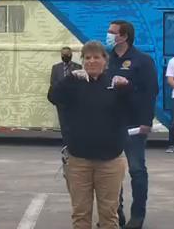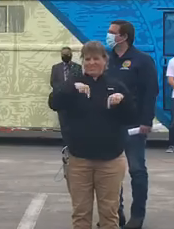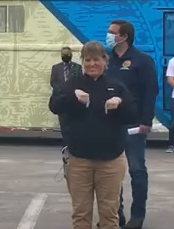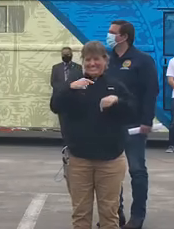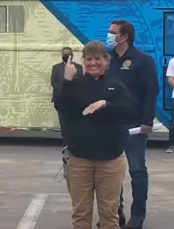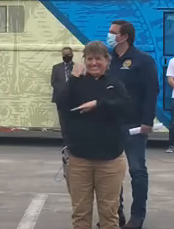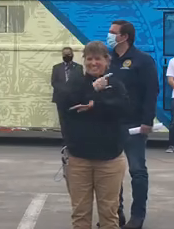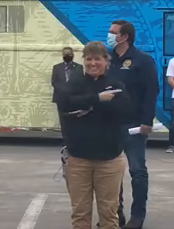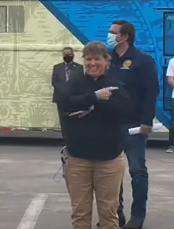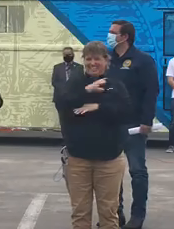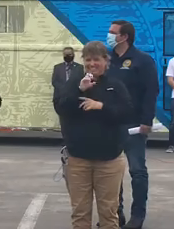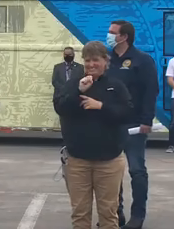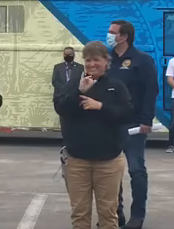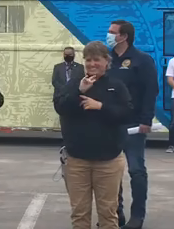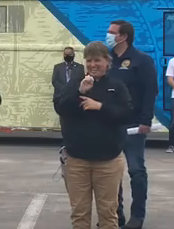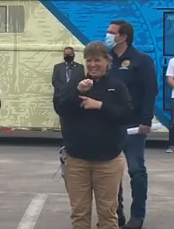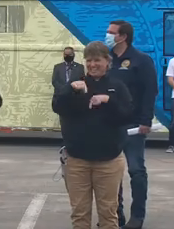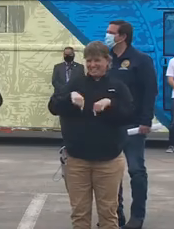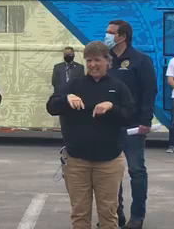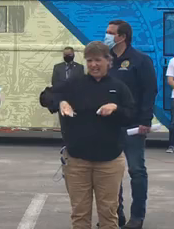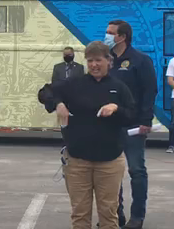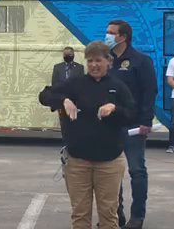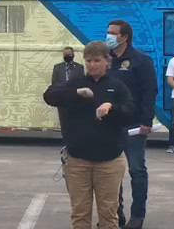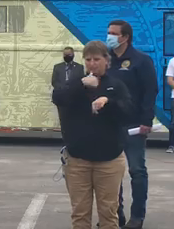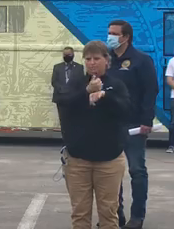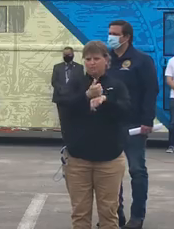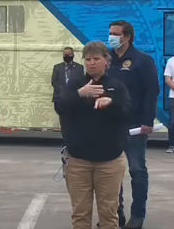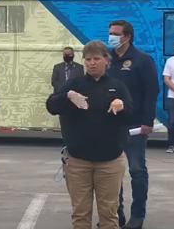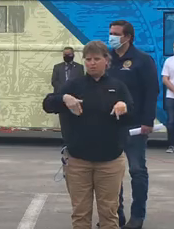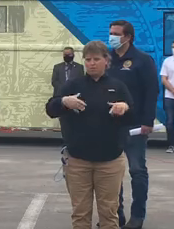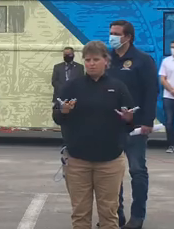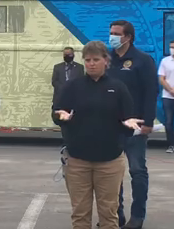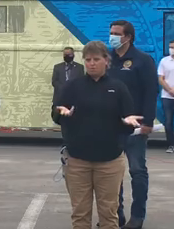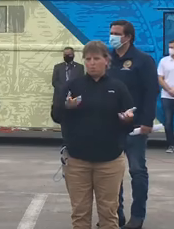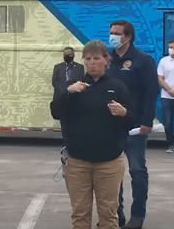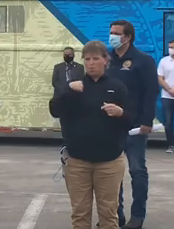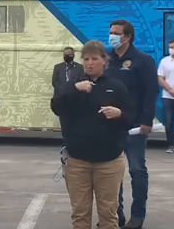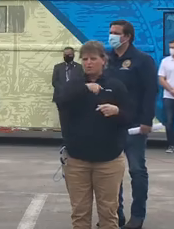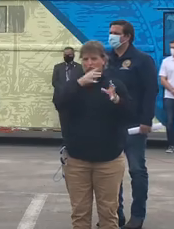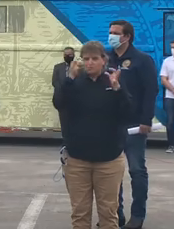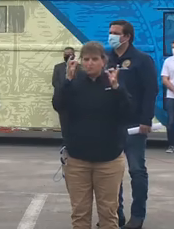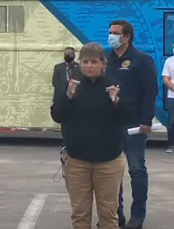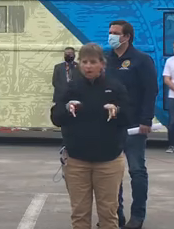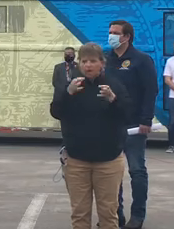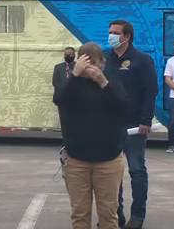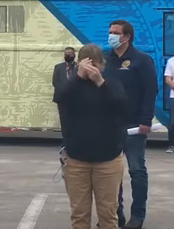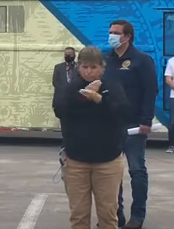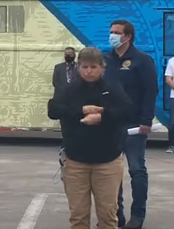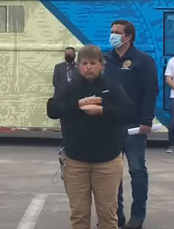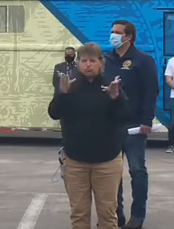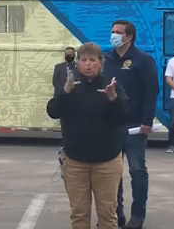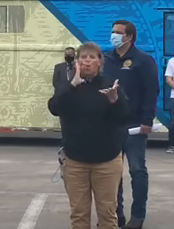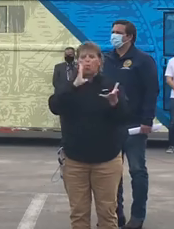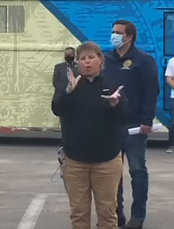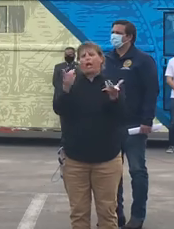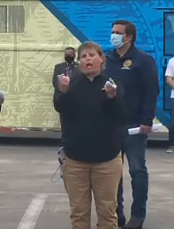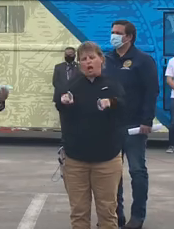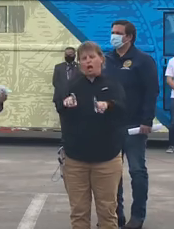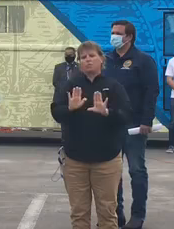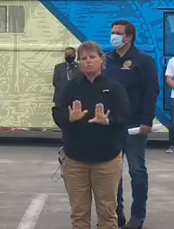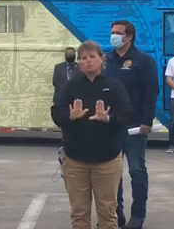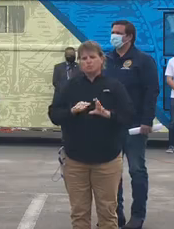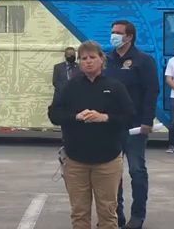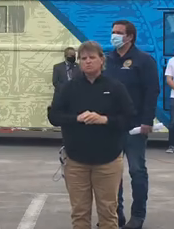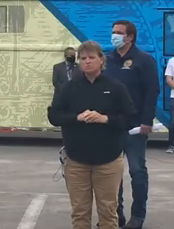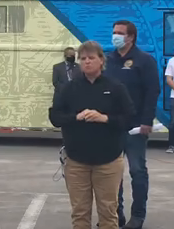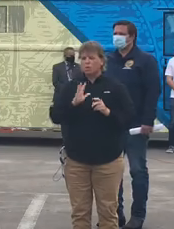That date will, you know, when we say these things can happen, that's when they can happen. But we're not here in the business of trying to keep you closed. All the